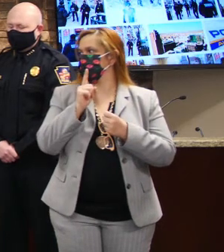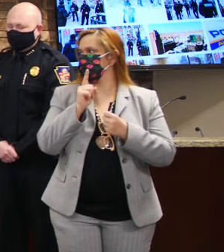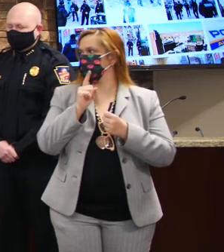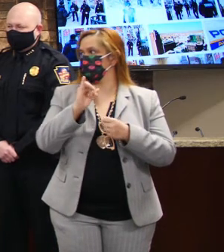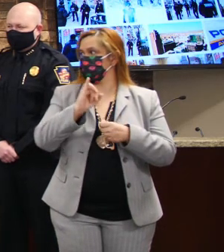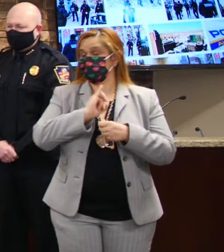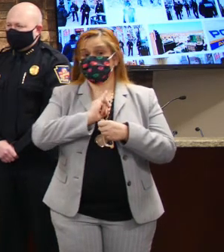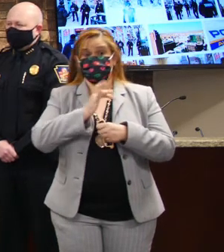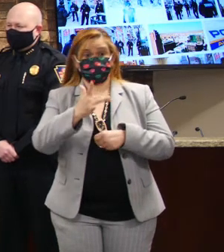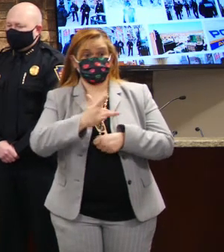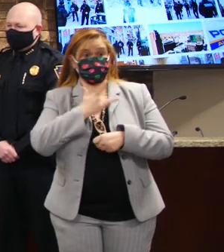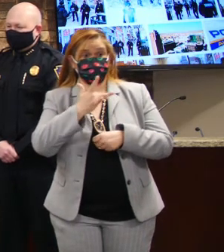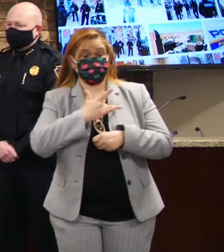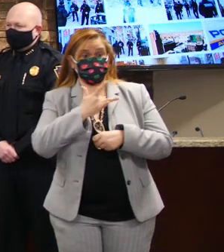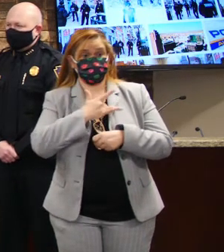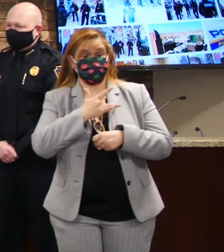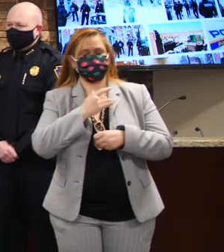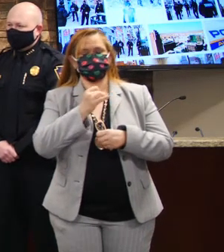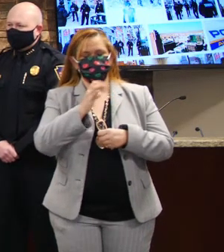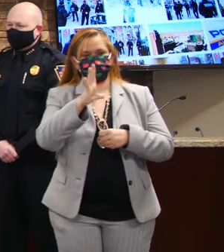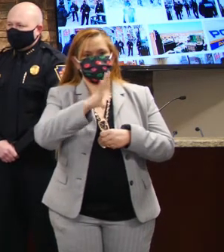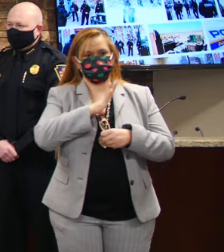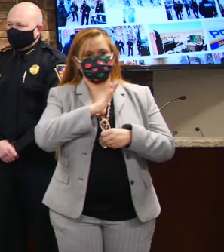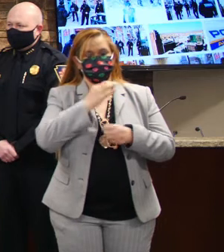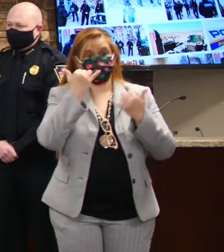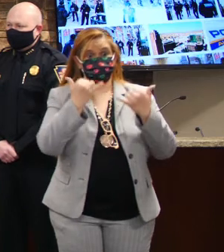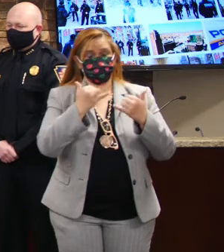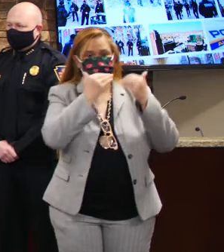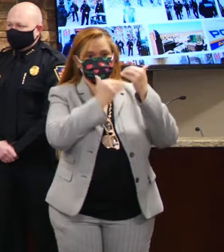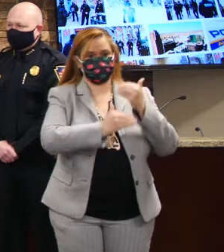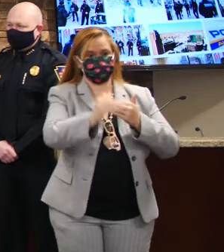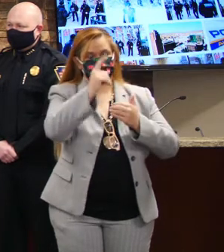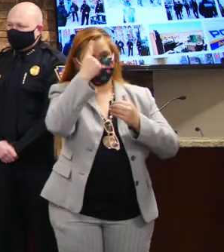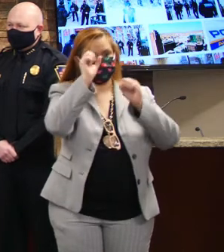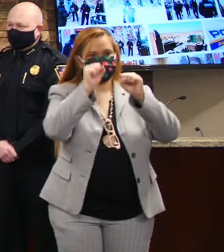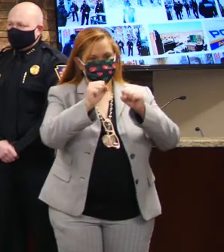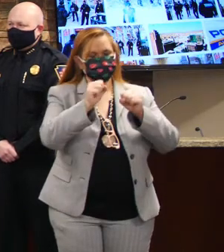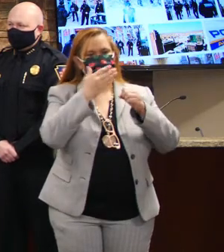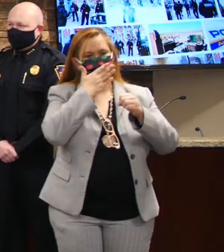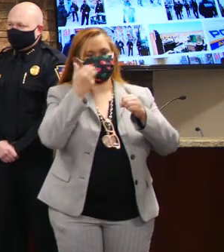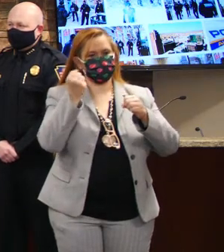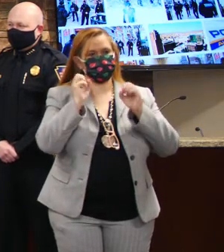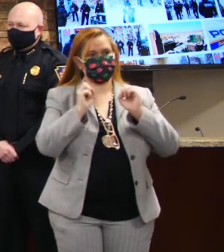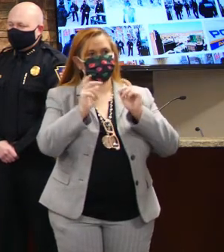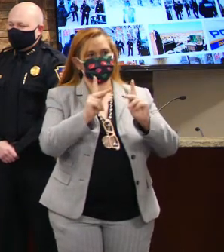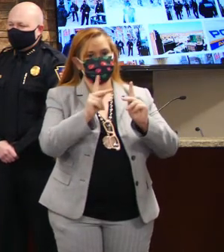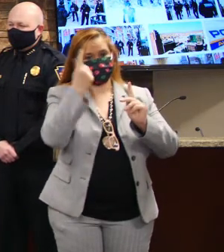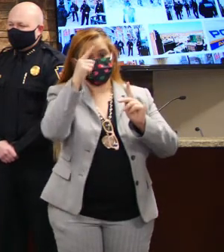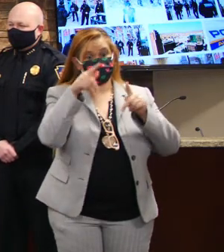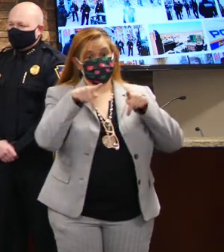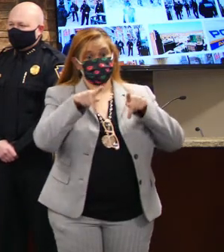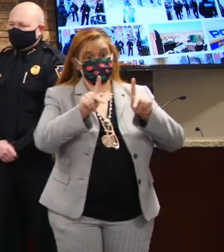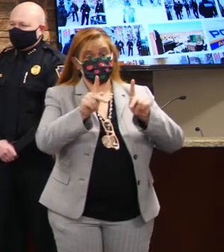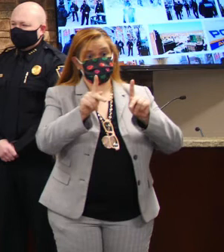of police officers, right? And I said, no, there's more to it. There's also good. So I said, I'm gonna join the